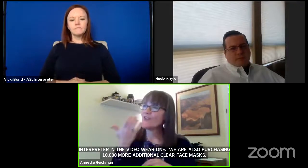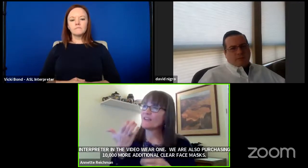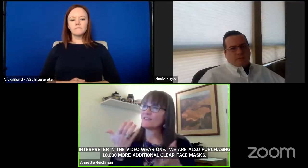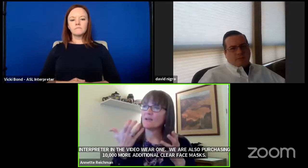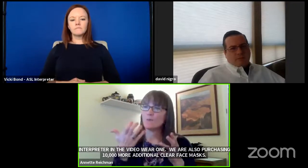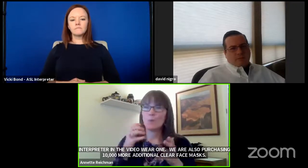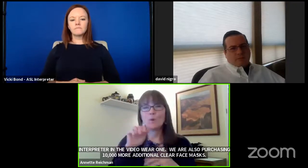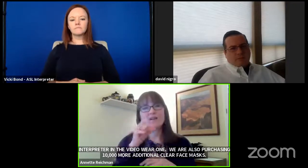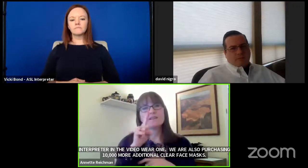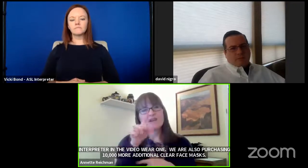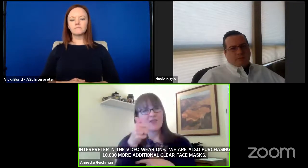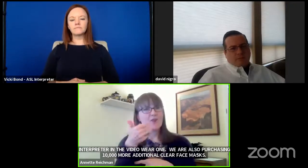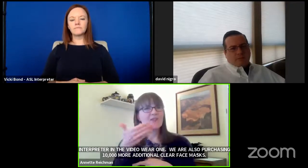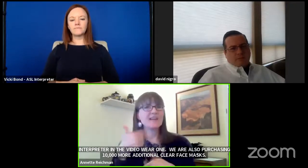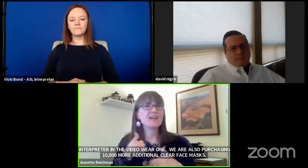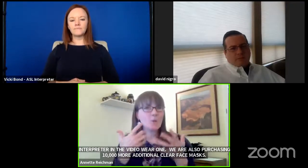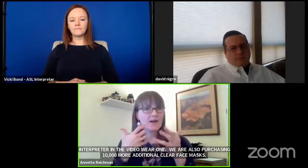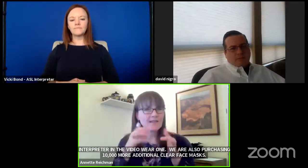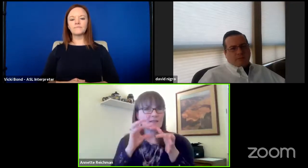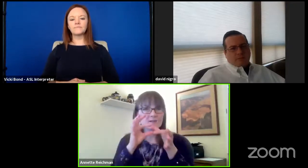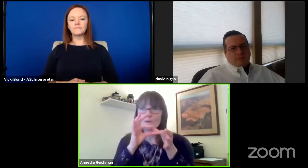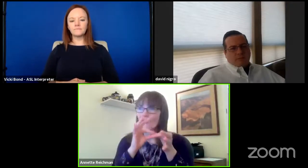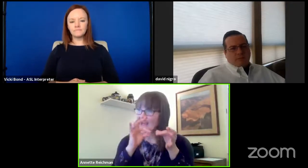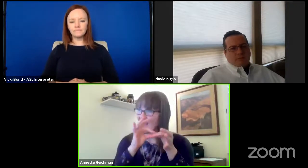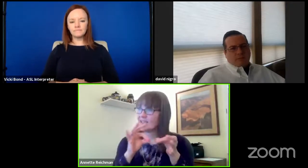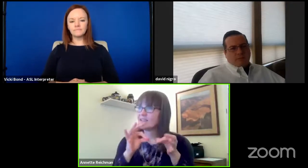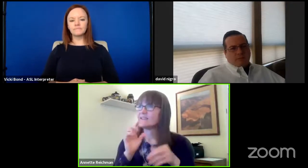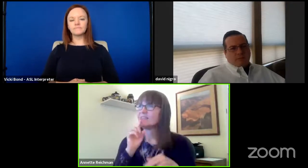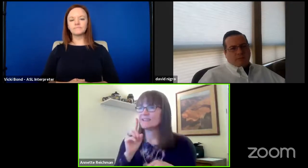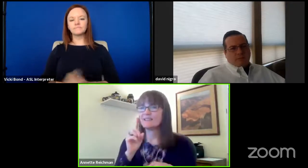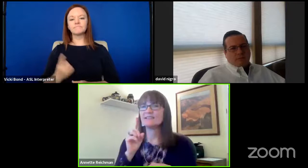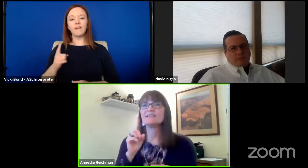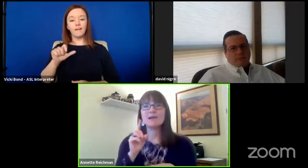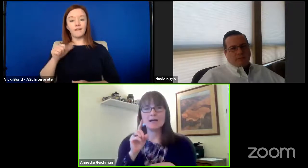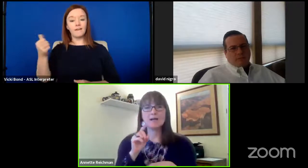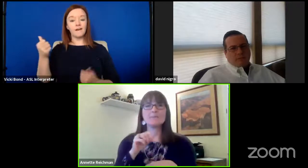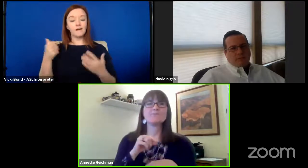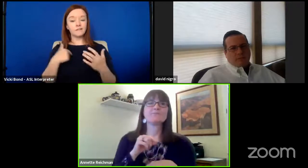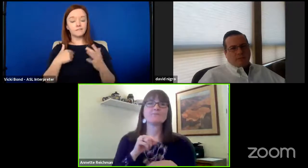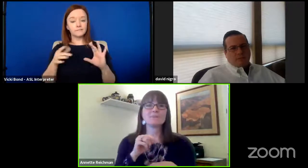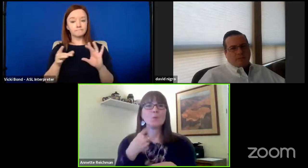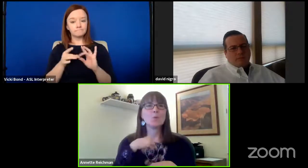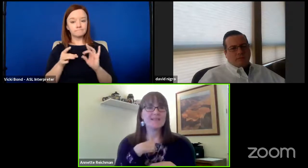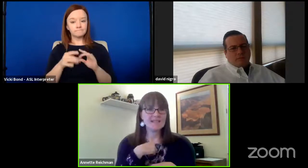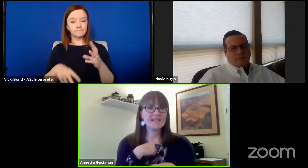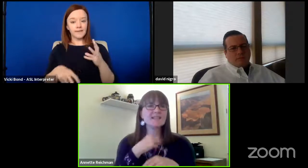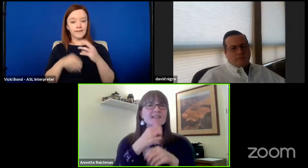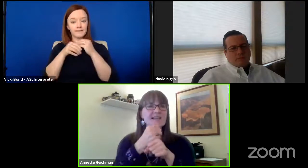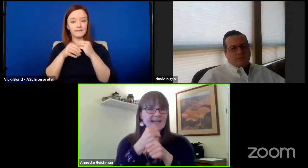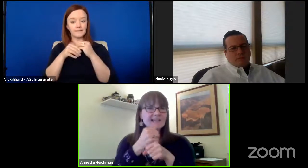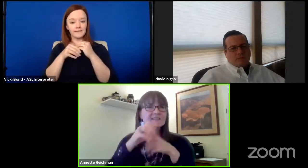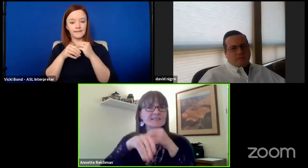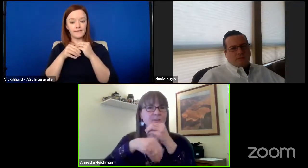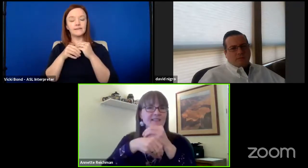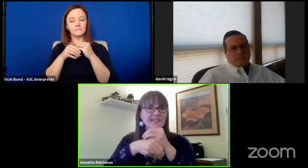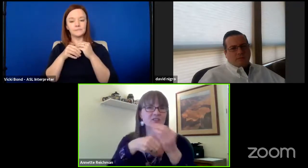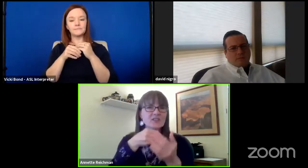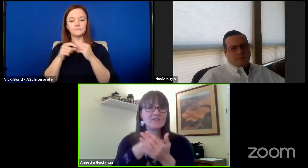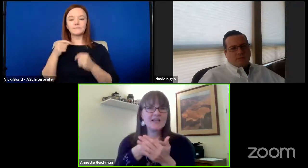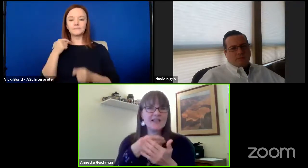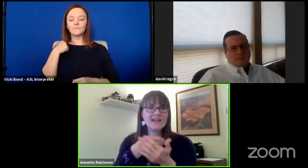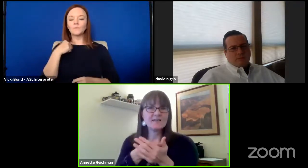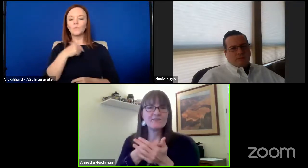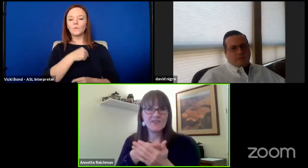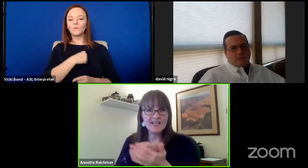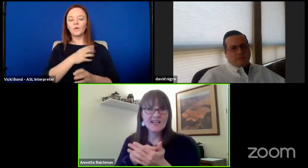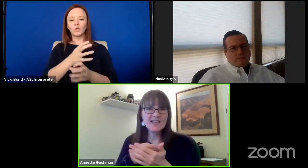One other thing I want to add is we did get some